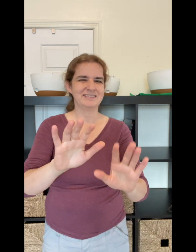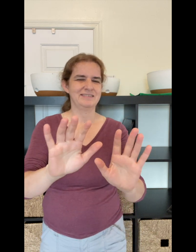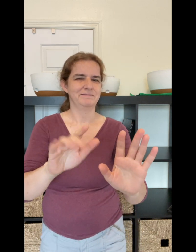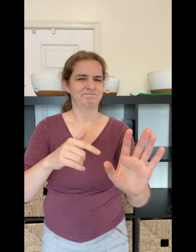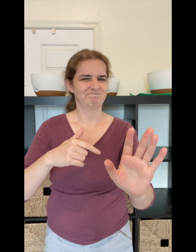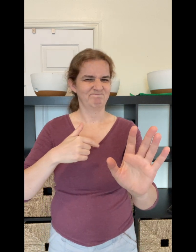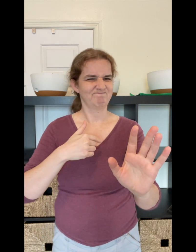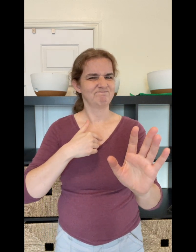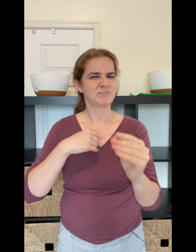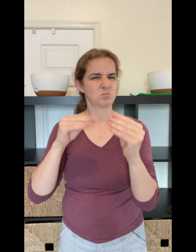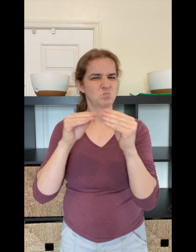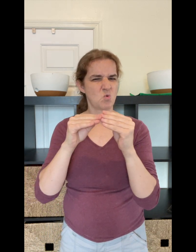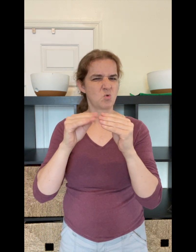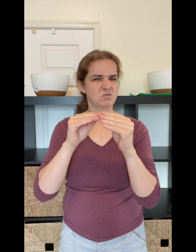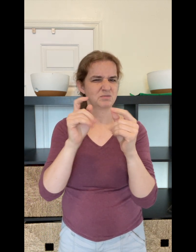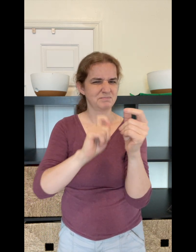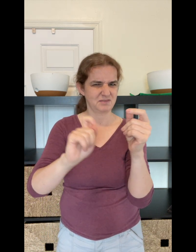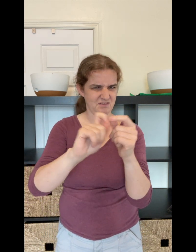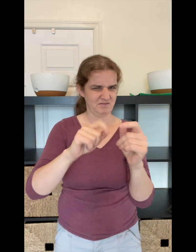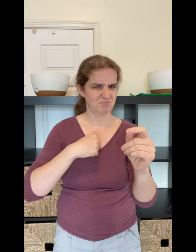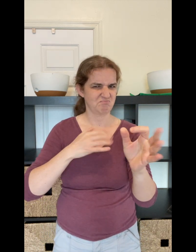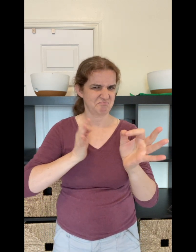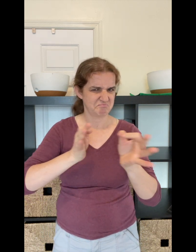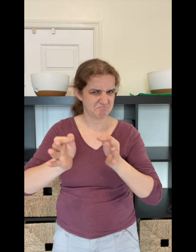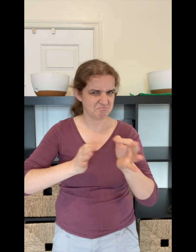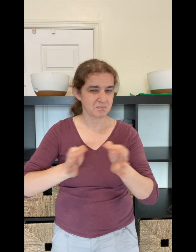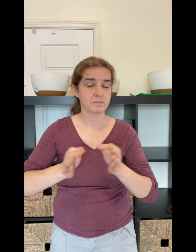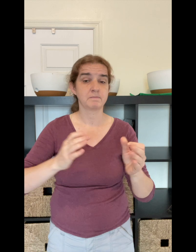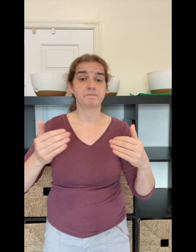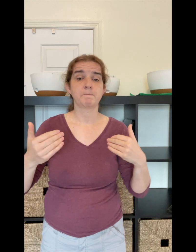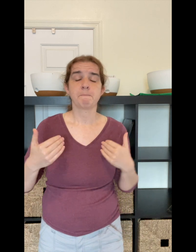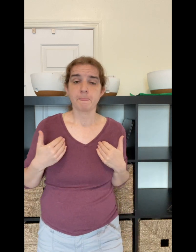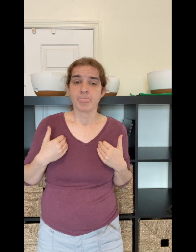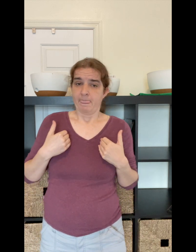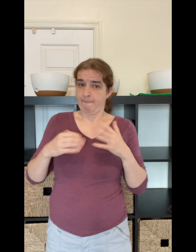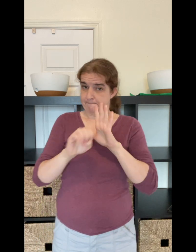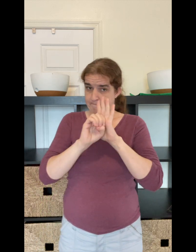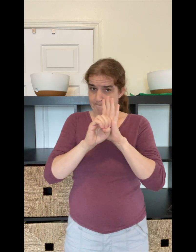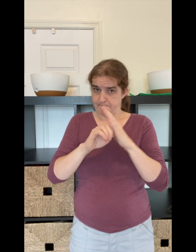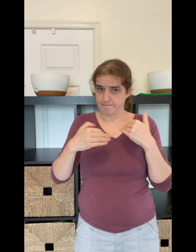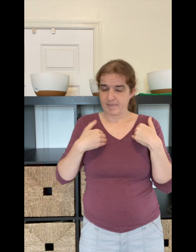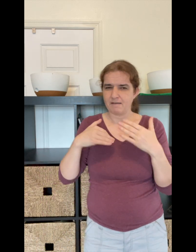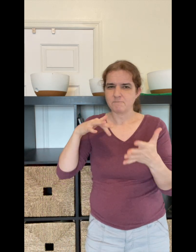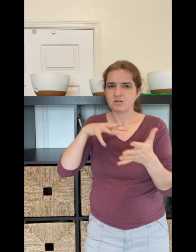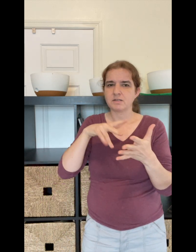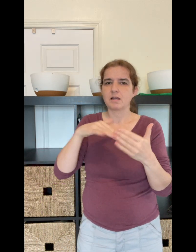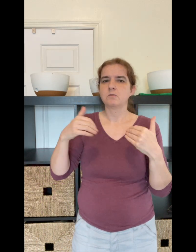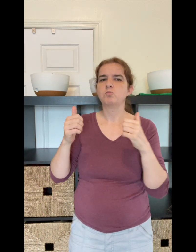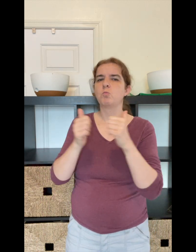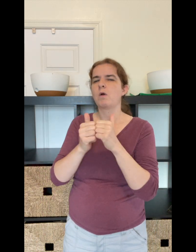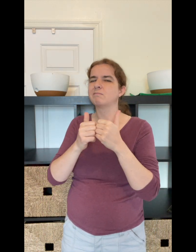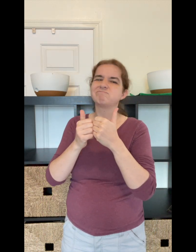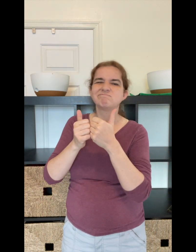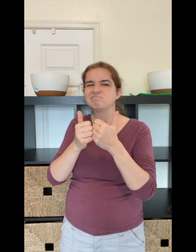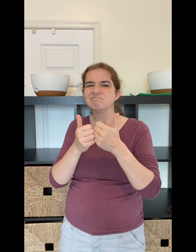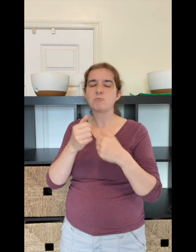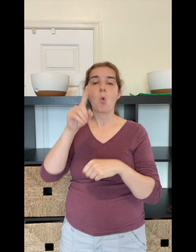people let me be more specific. I'll explain a little bit more. So we'll have an example. In a